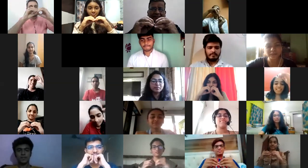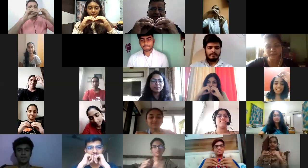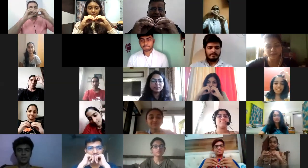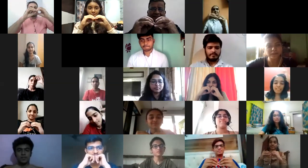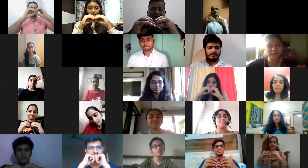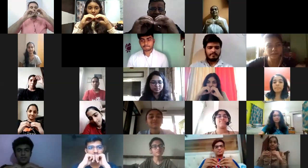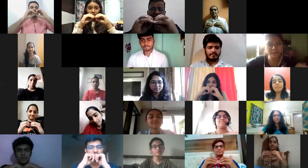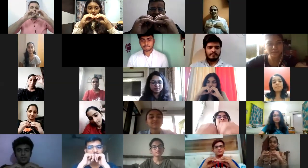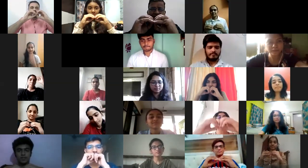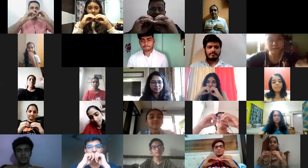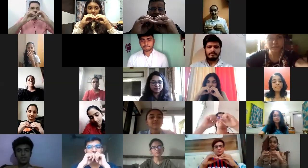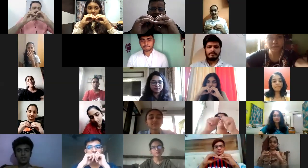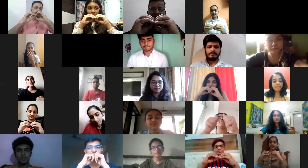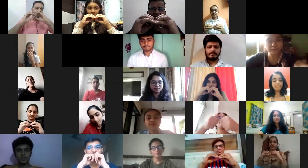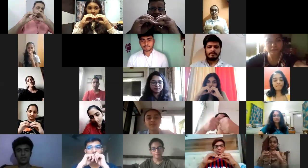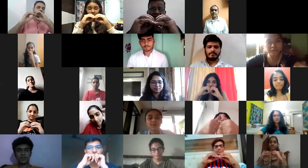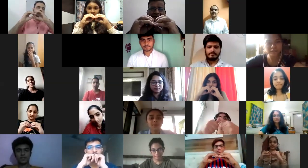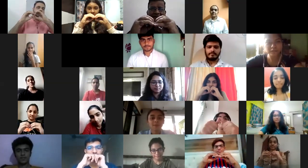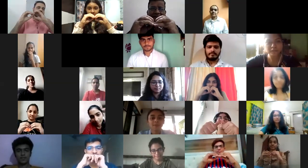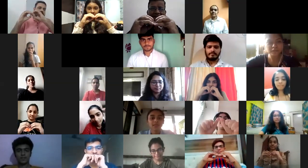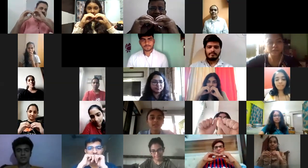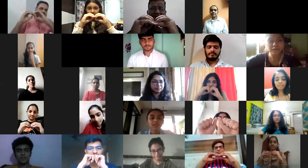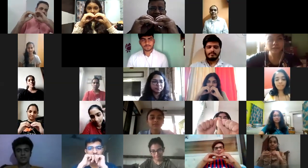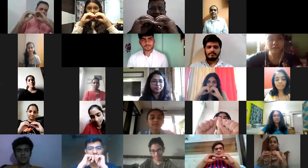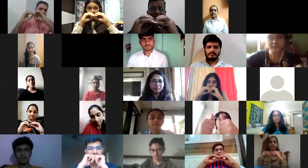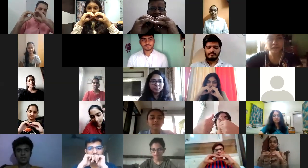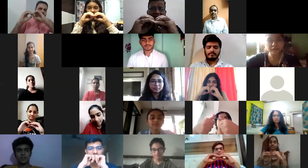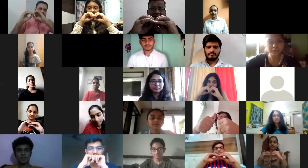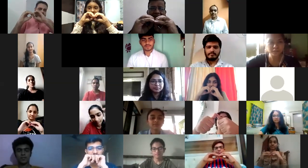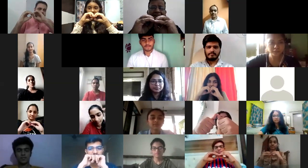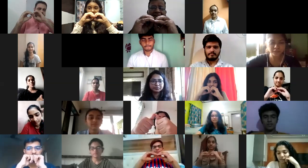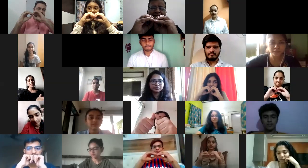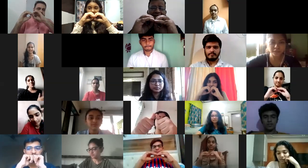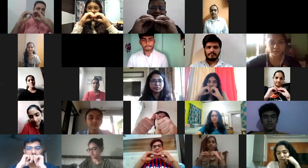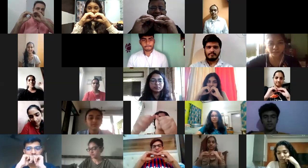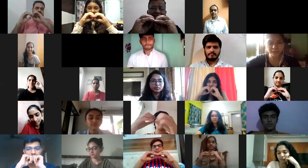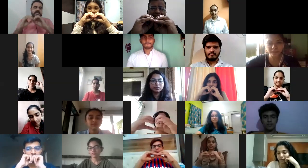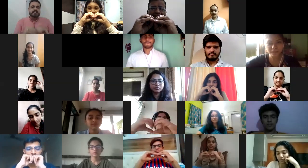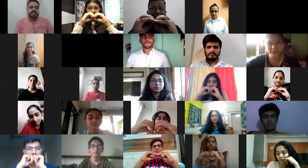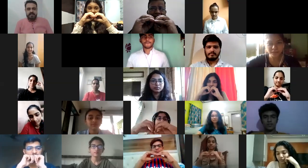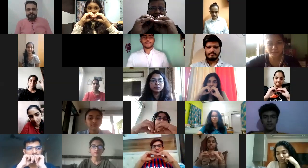reason the alphabet B is like this in Indian Sign Language. C.